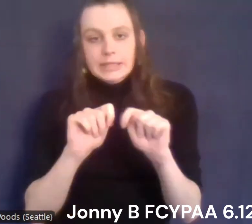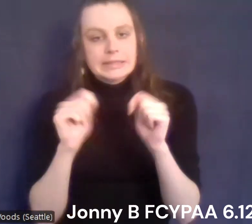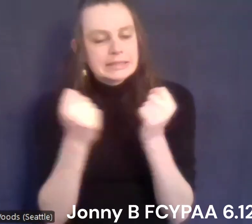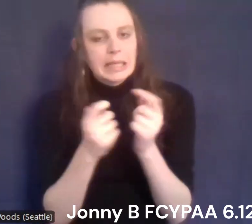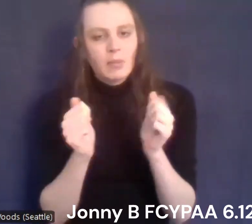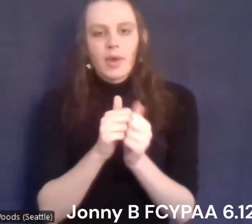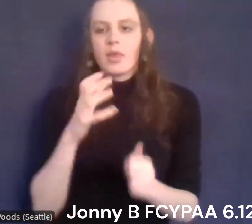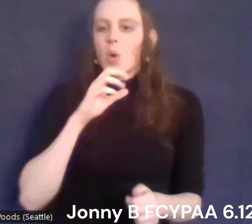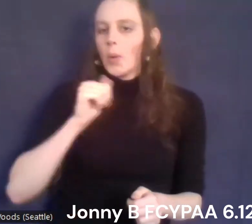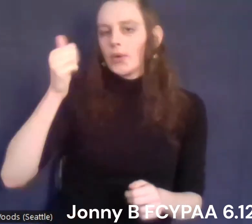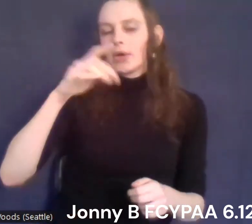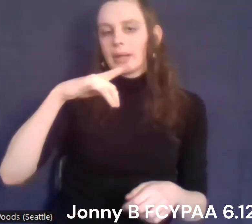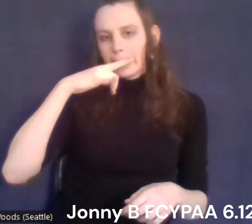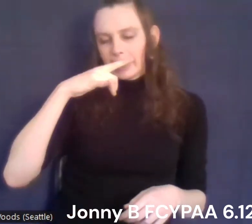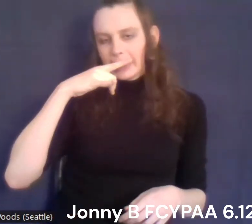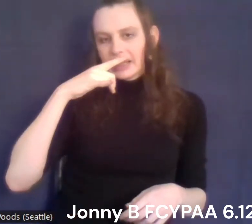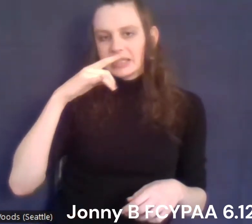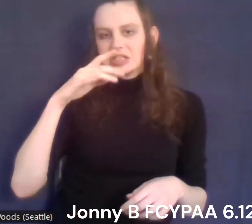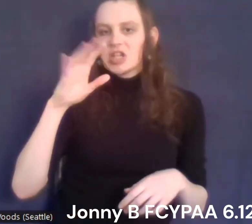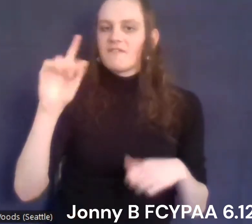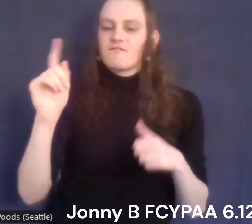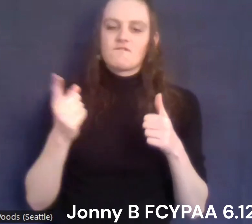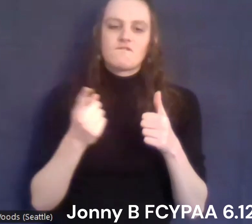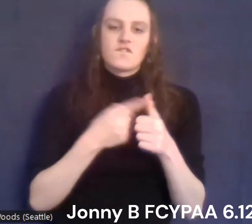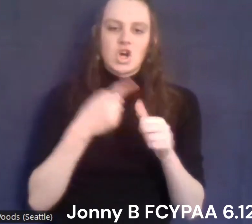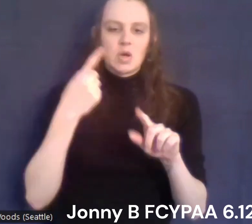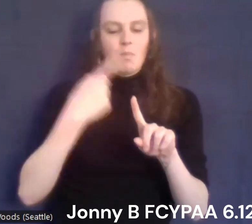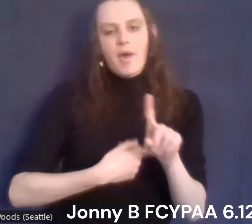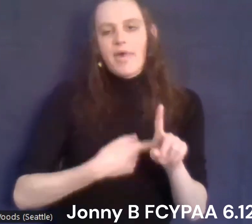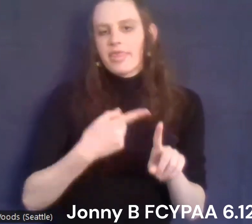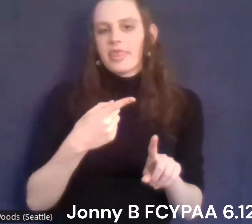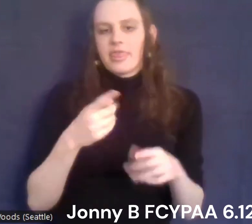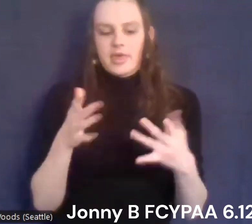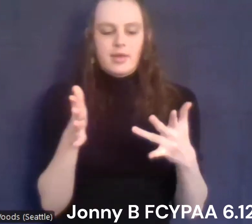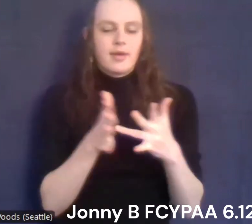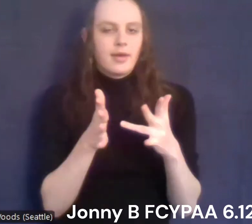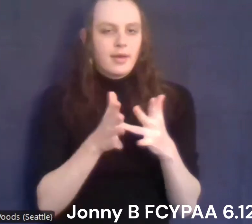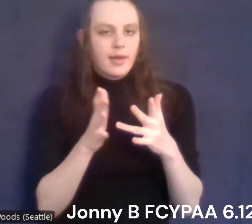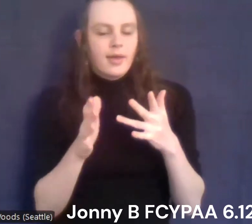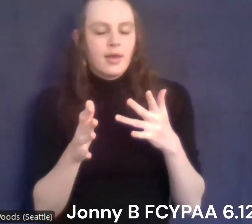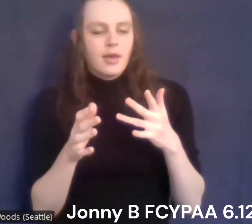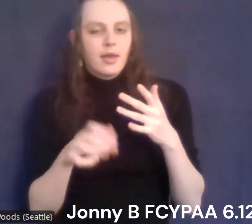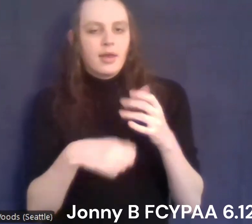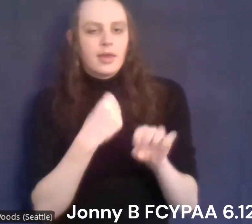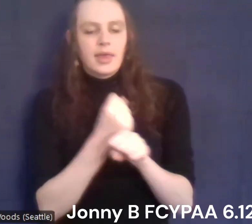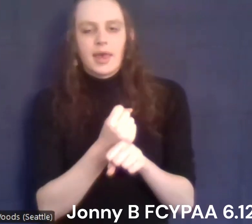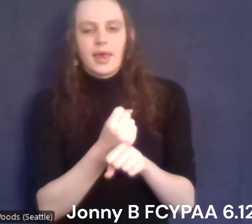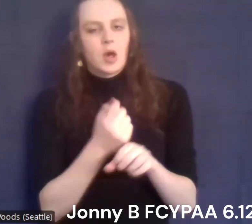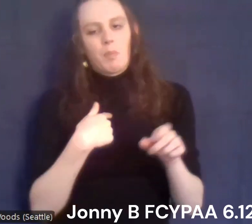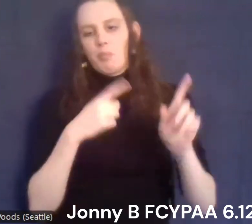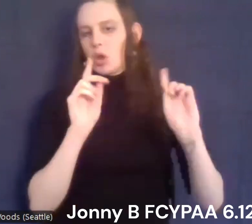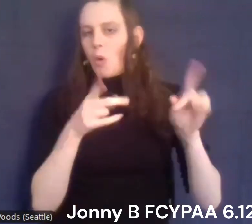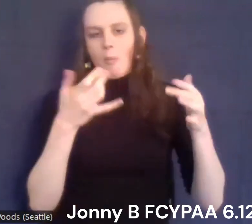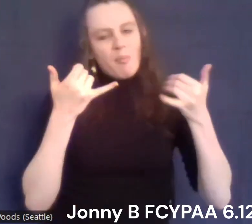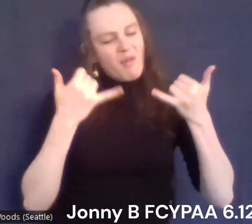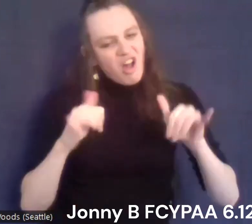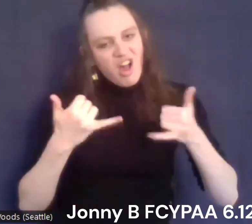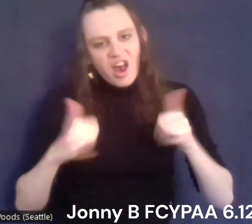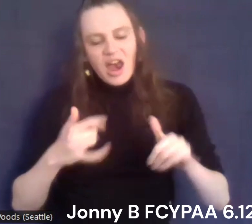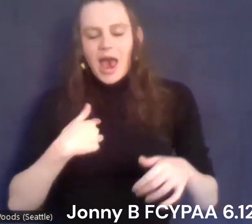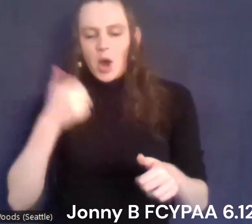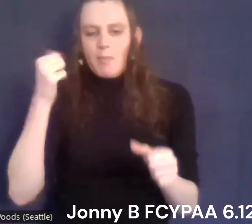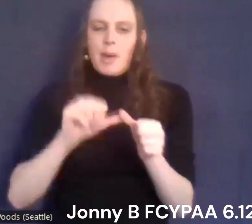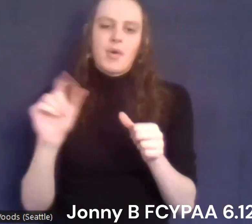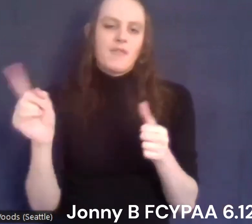month of being in ninth grade, I was already going to parties. And I remember that first drink I took